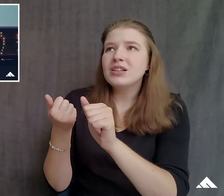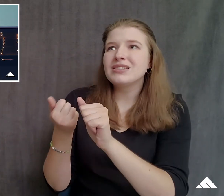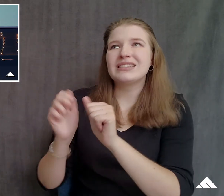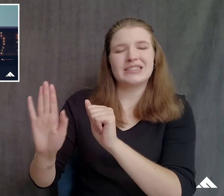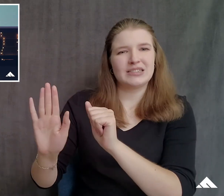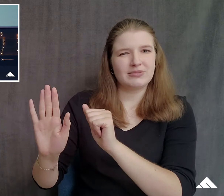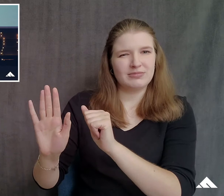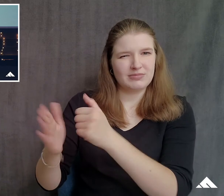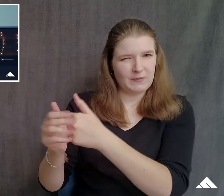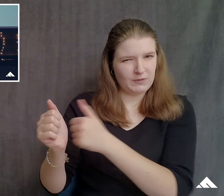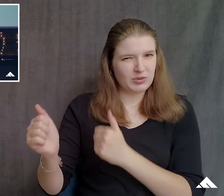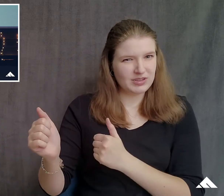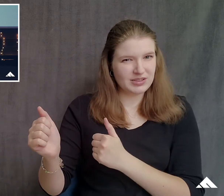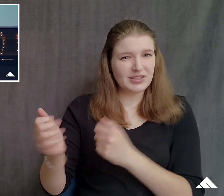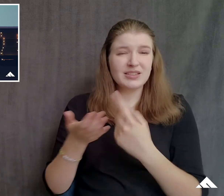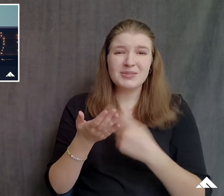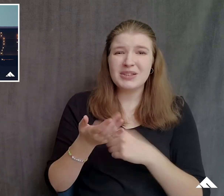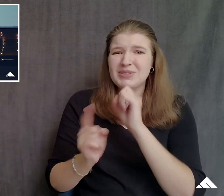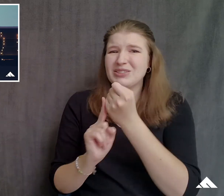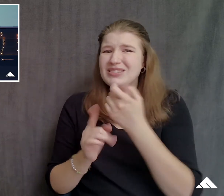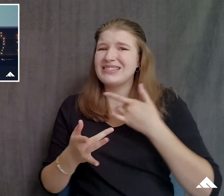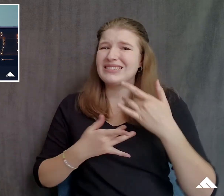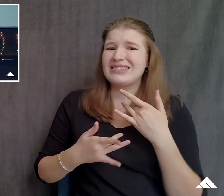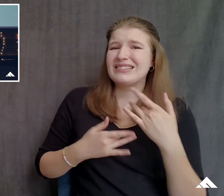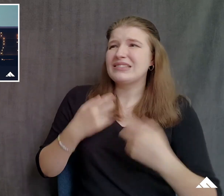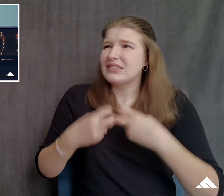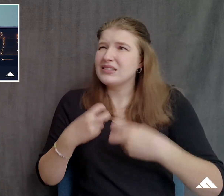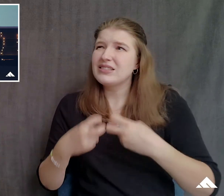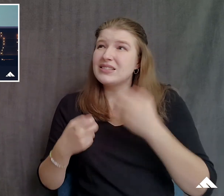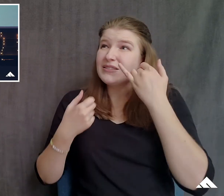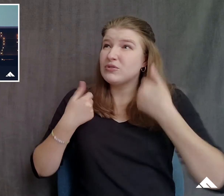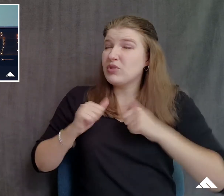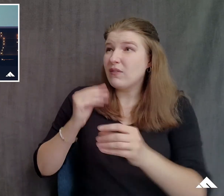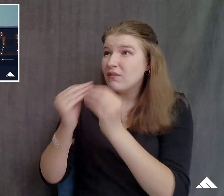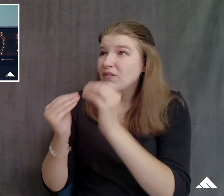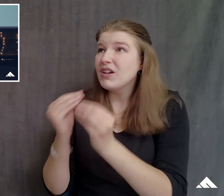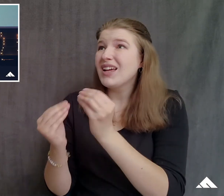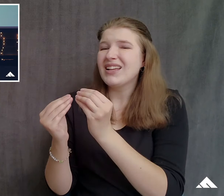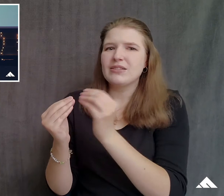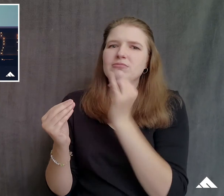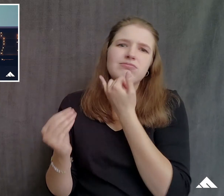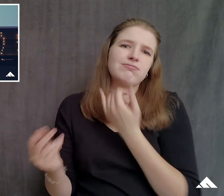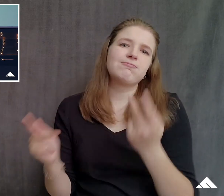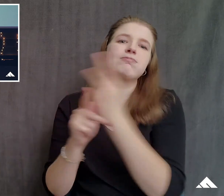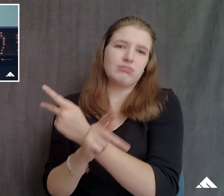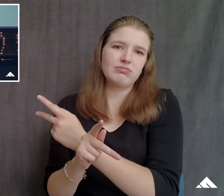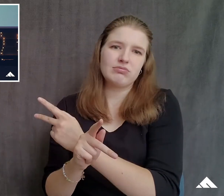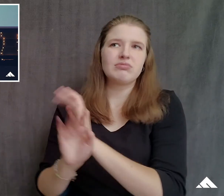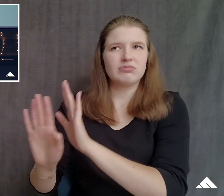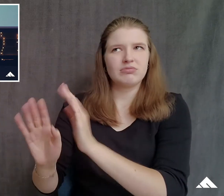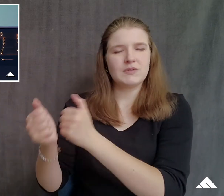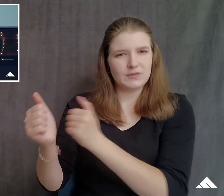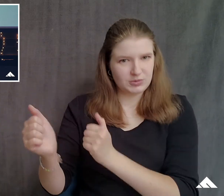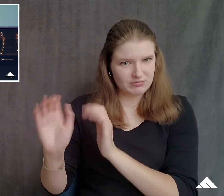and fix it just makes it worse, all right? So there's some wisdom involved in that. Now, let's be real. If